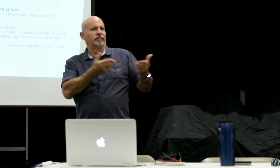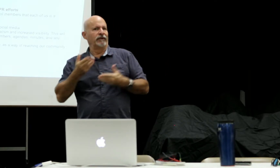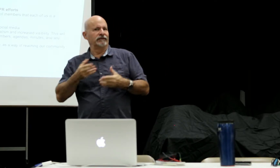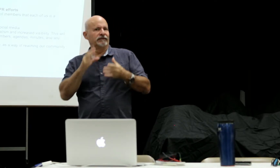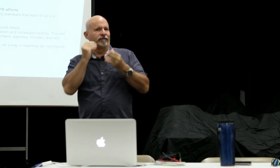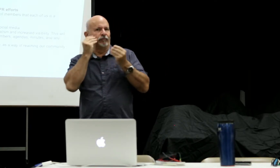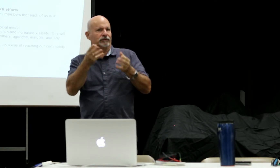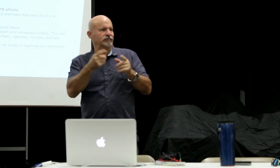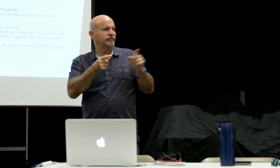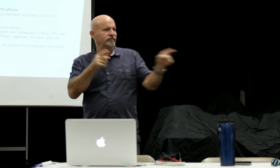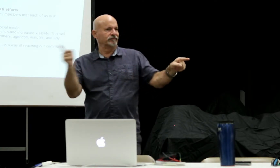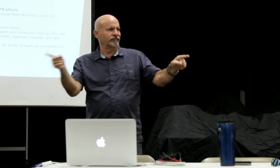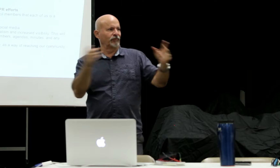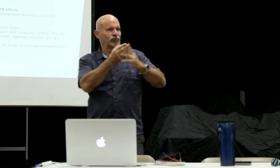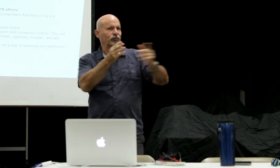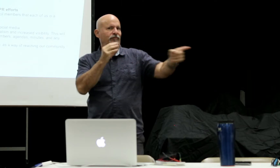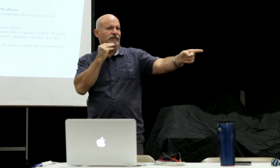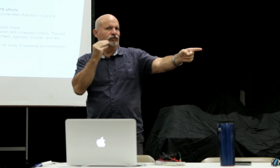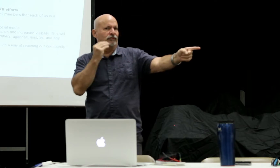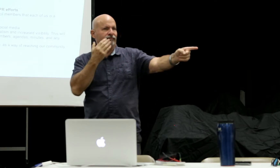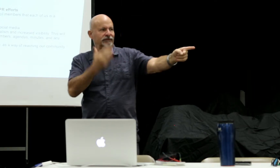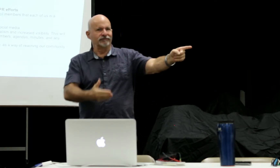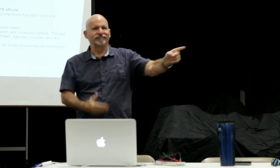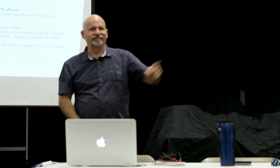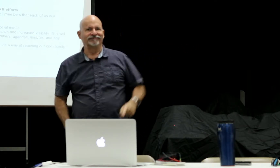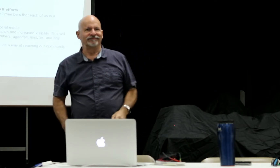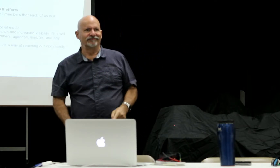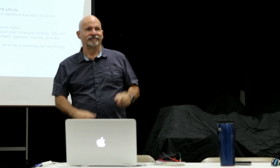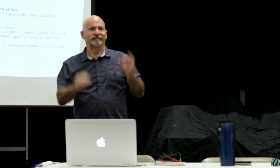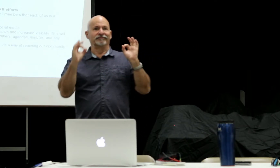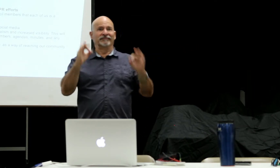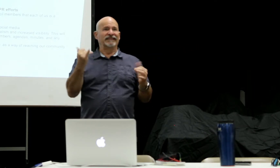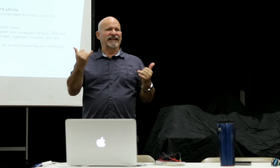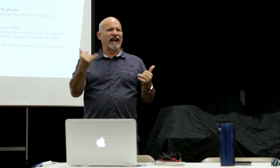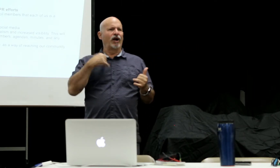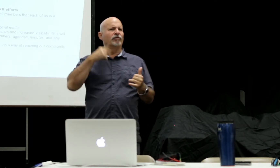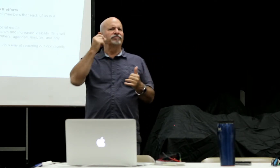the board. She recommended some people, we reached out to them, and so I want to thank Michelle for making this all happen.